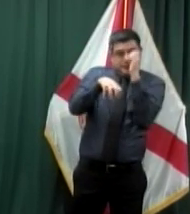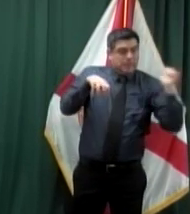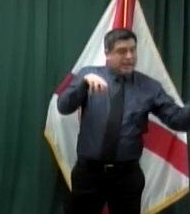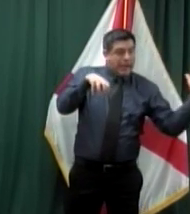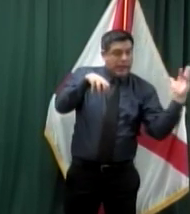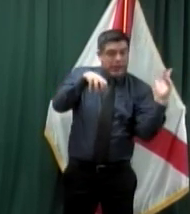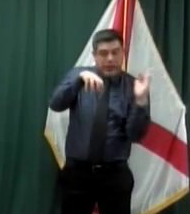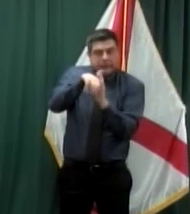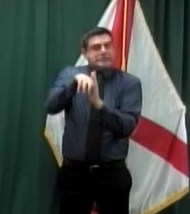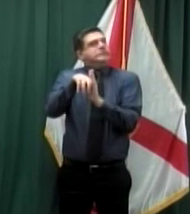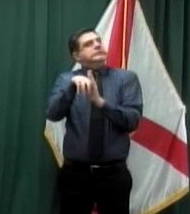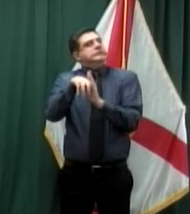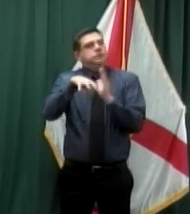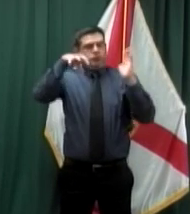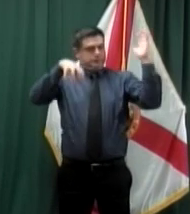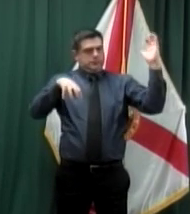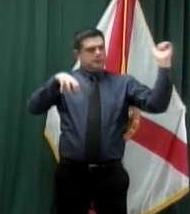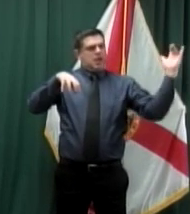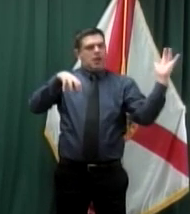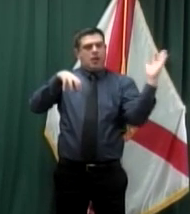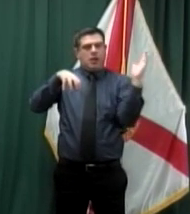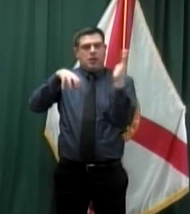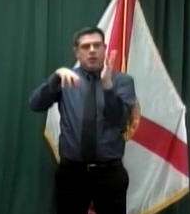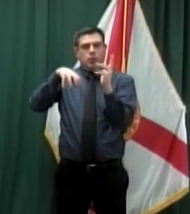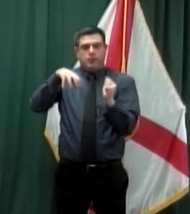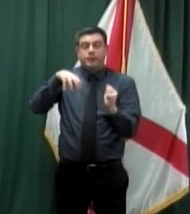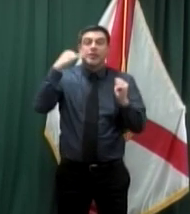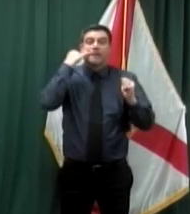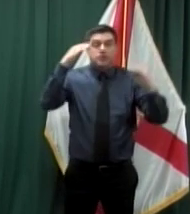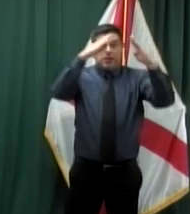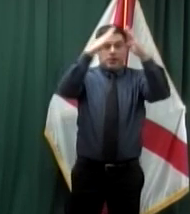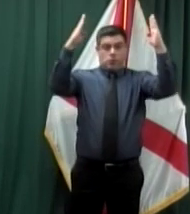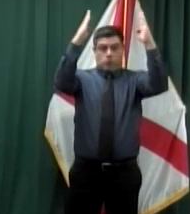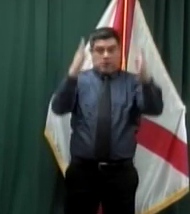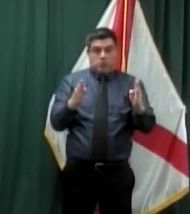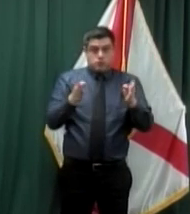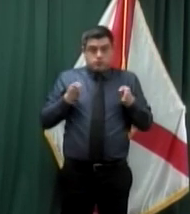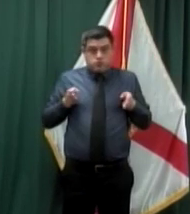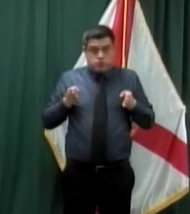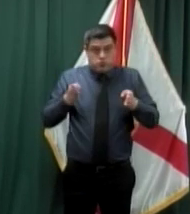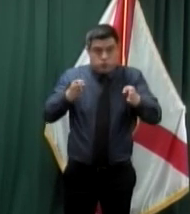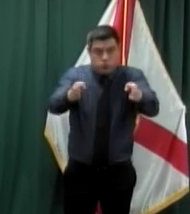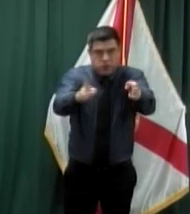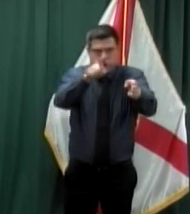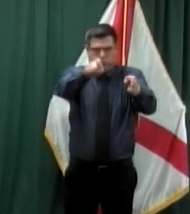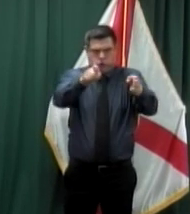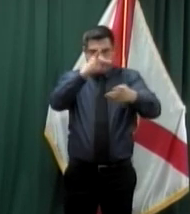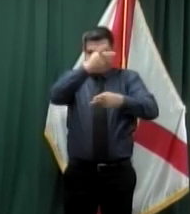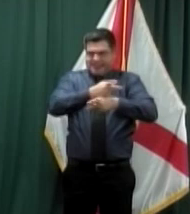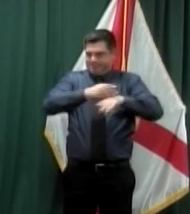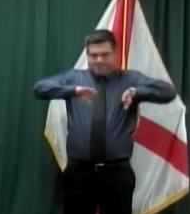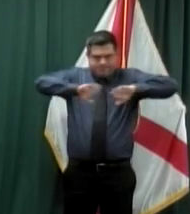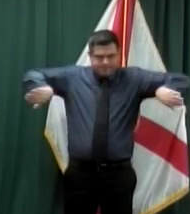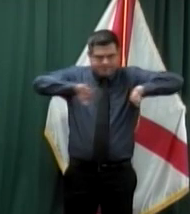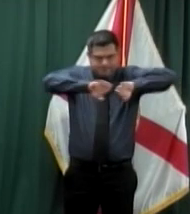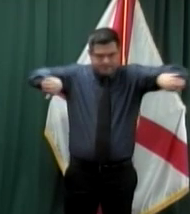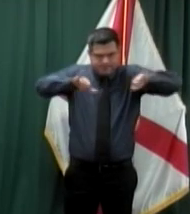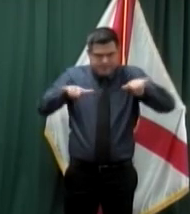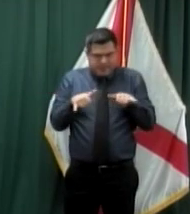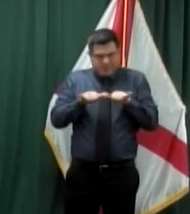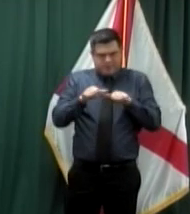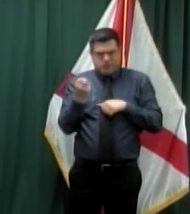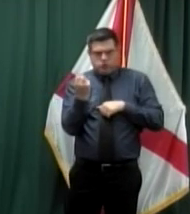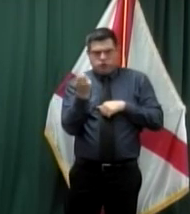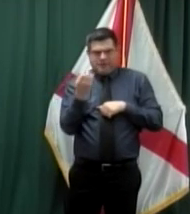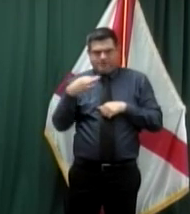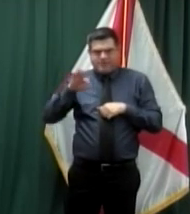and a 15-foot high vertical clearance for our emergency vehicles, as well as prominently displaying the address